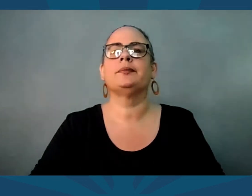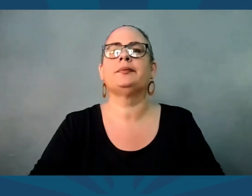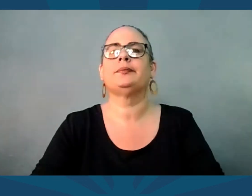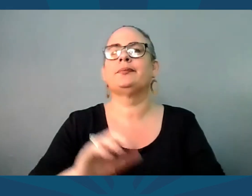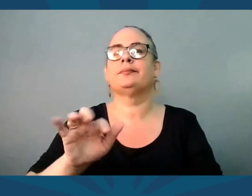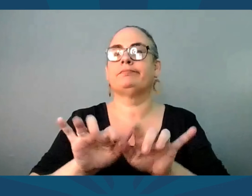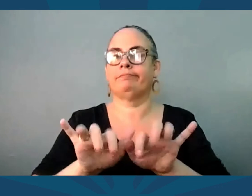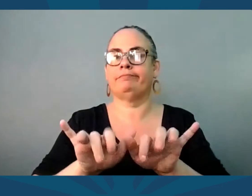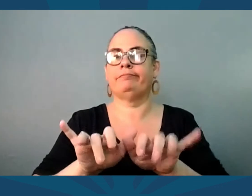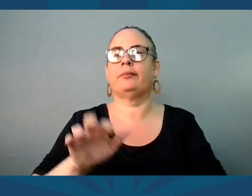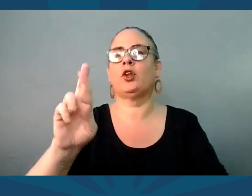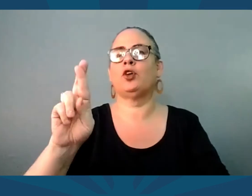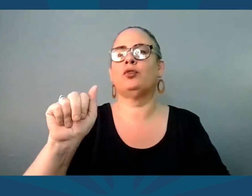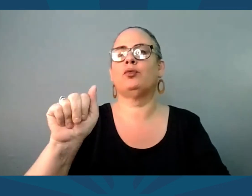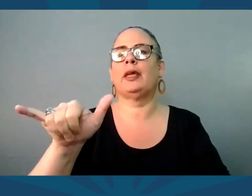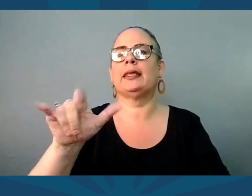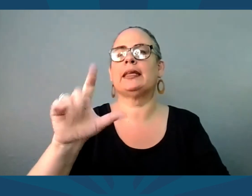928-524-4062.